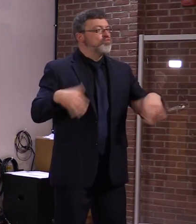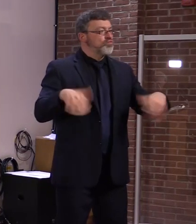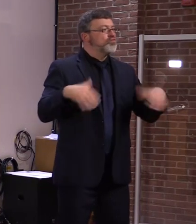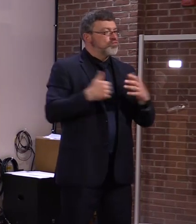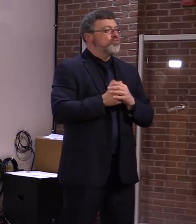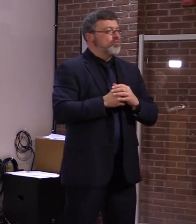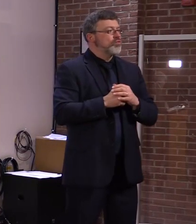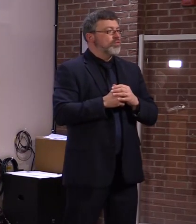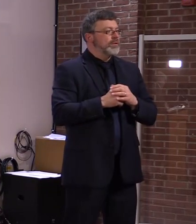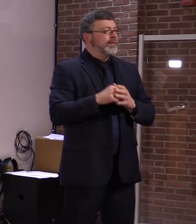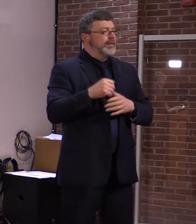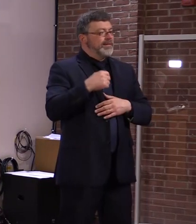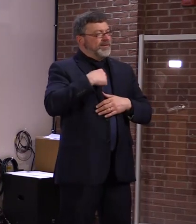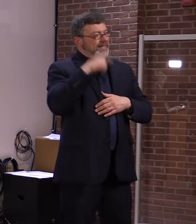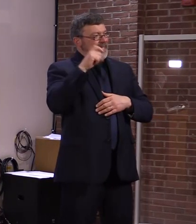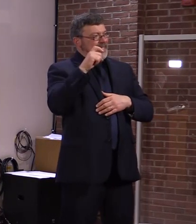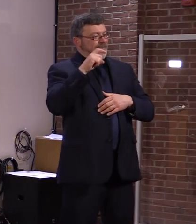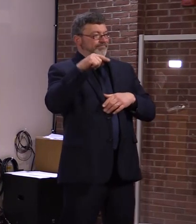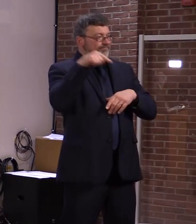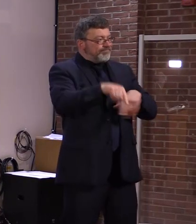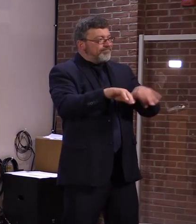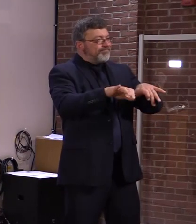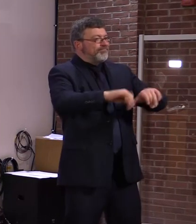So thank you for bringing that question up.